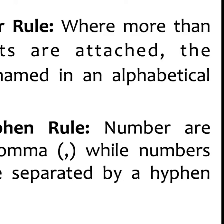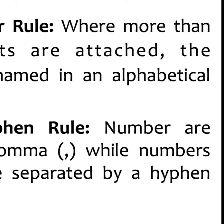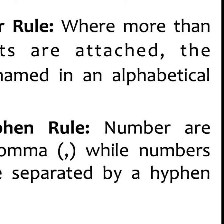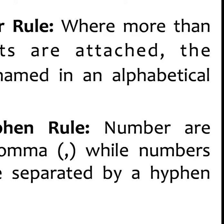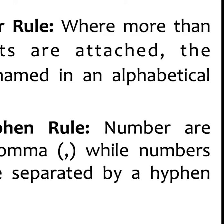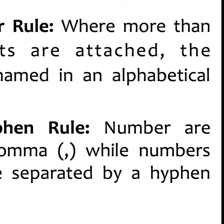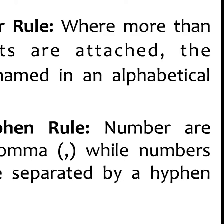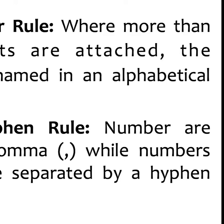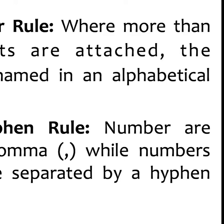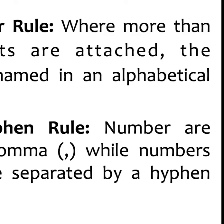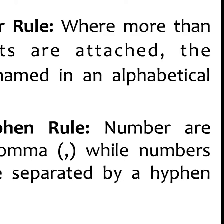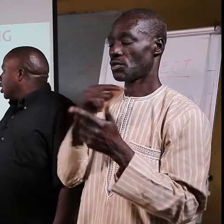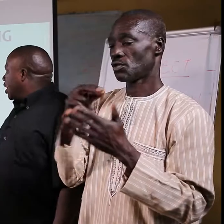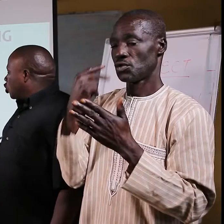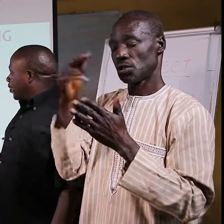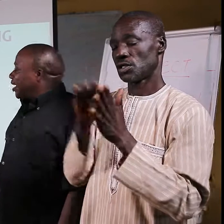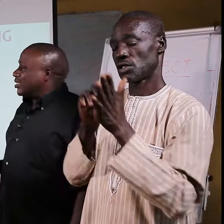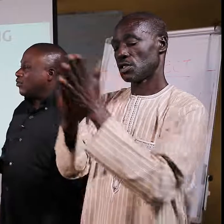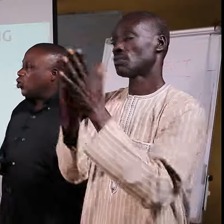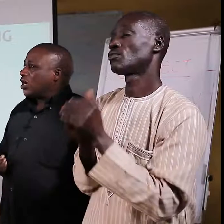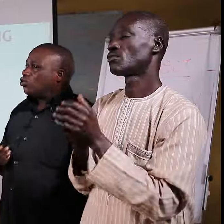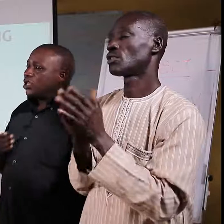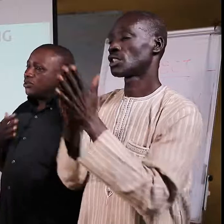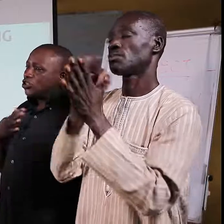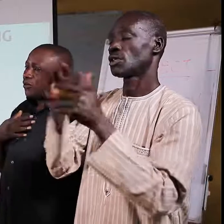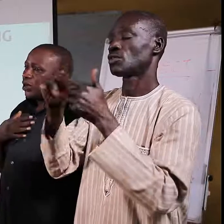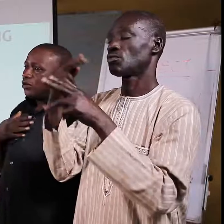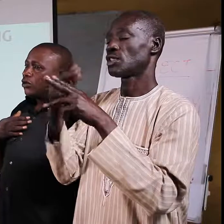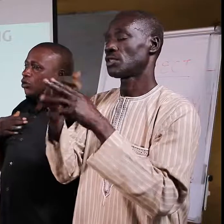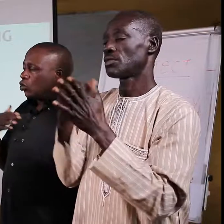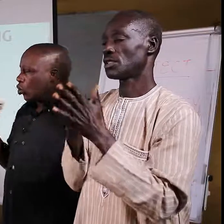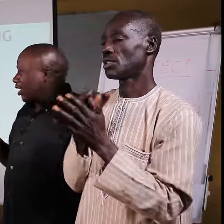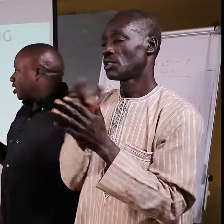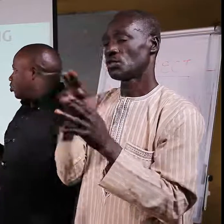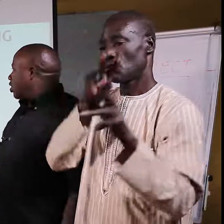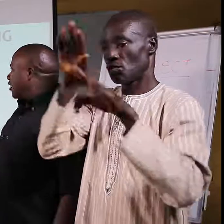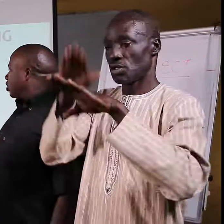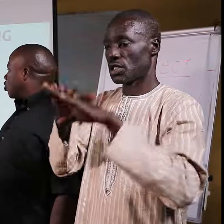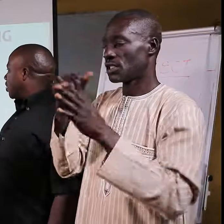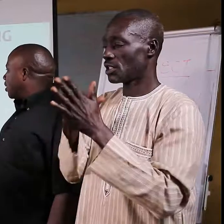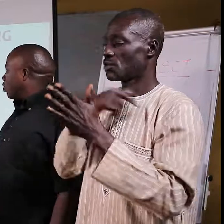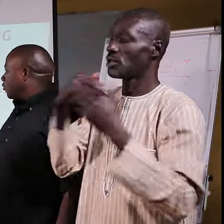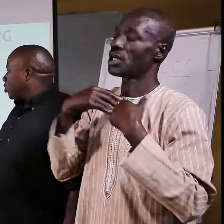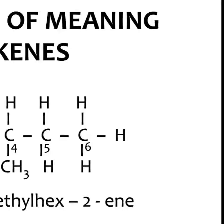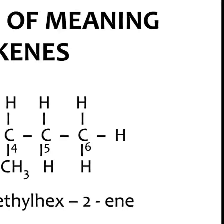As we are going to see an example, a typical example on how to name this compound, you will look at it. We have this